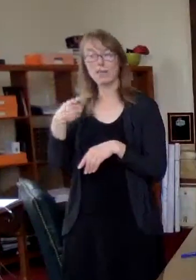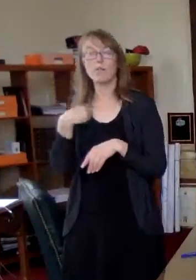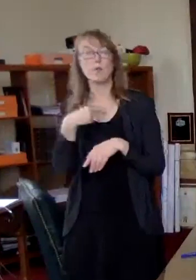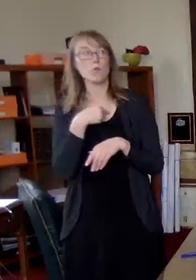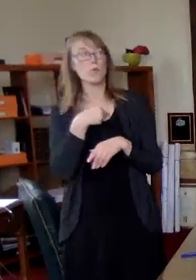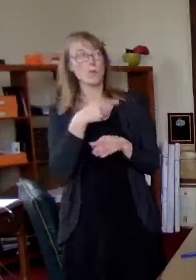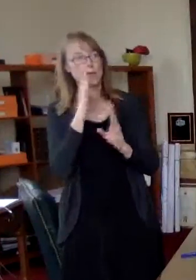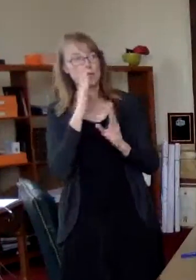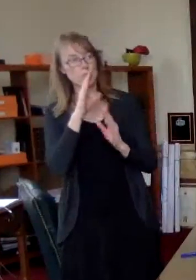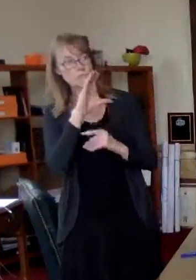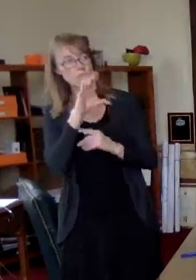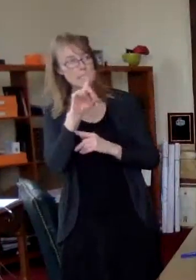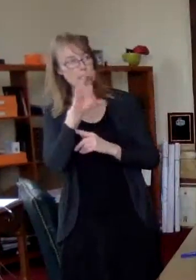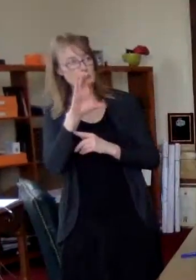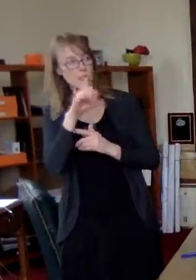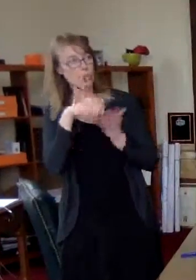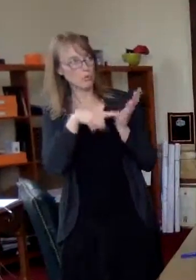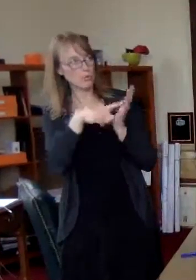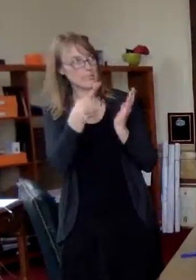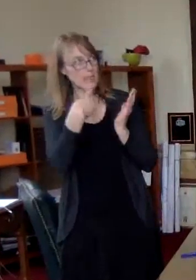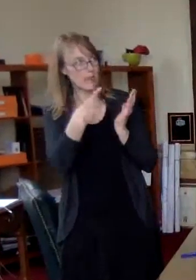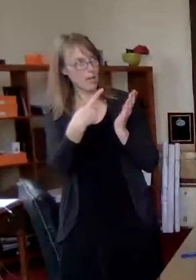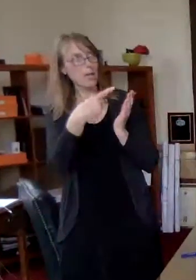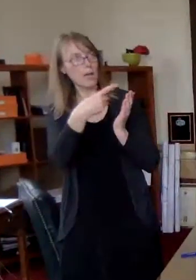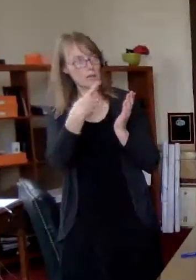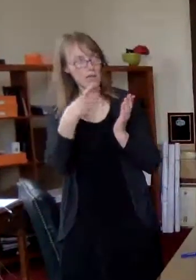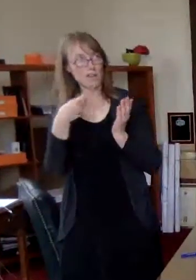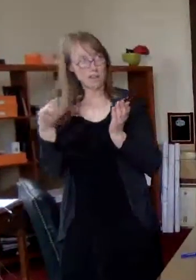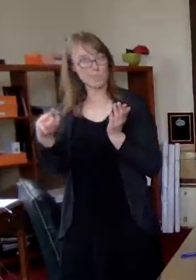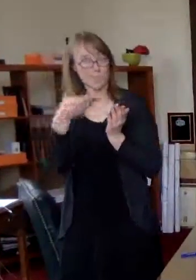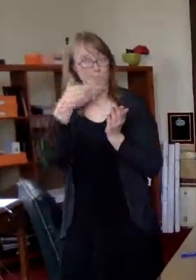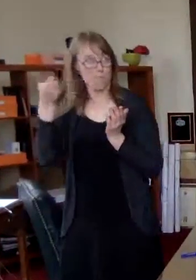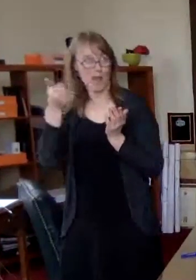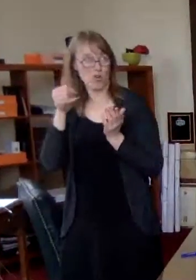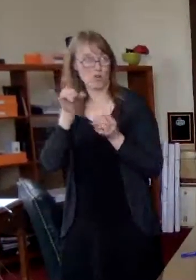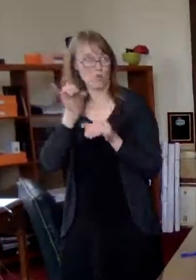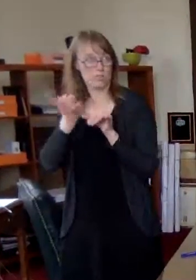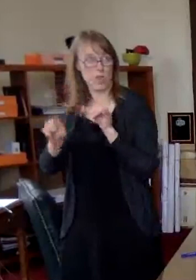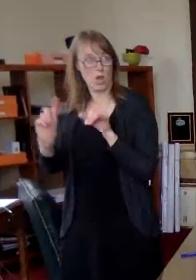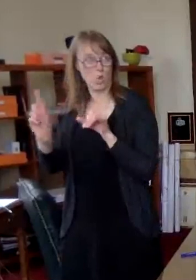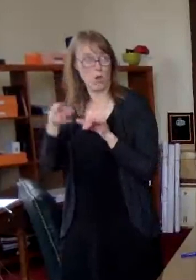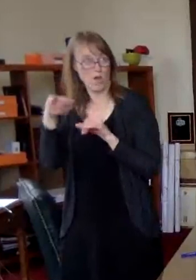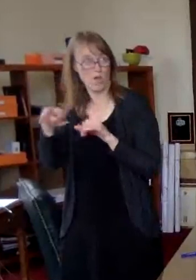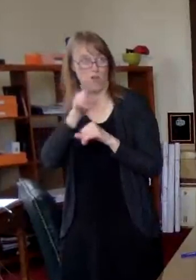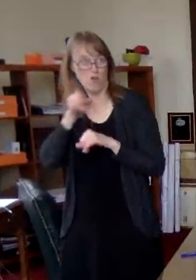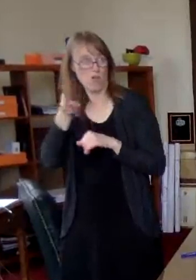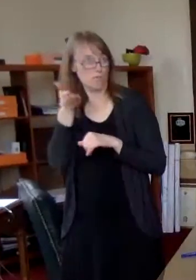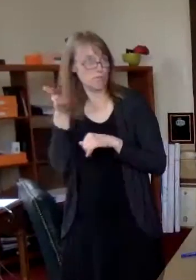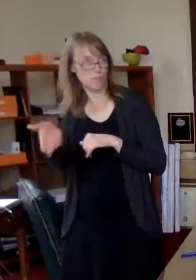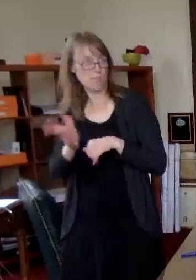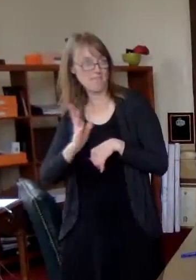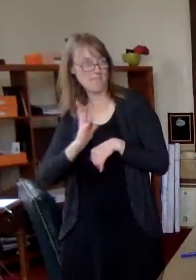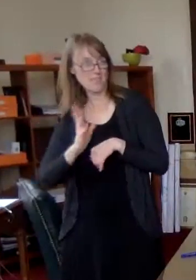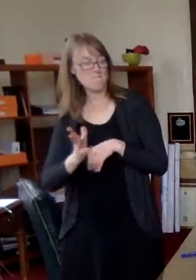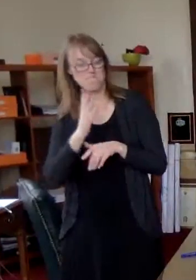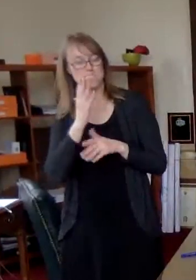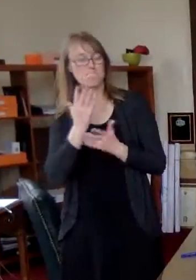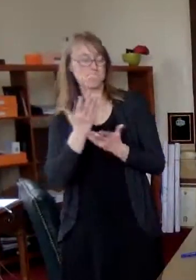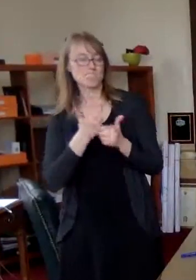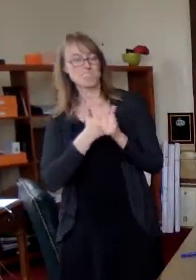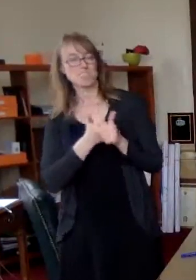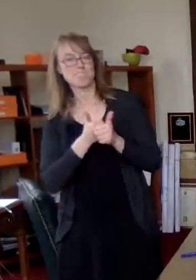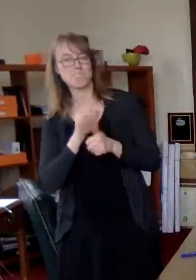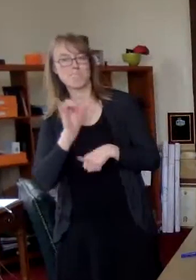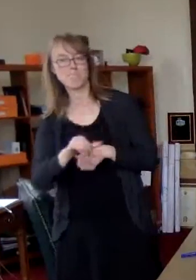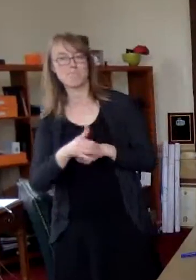said they're really better off where they are. Okay, 3-minute warning, Mayor. Okay, 3 minutes. Are bookstores under the